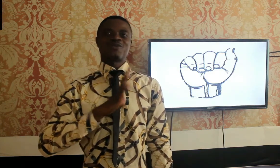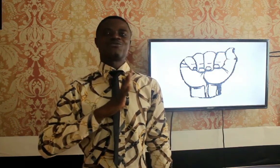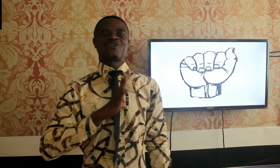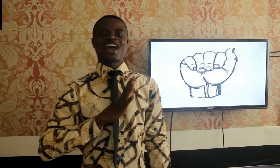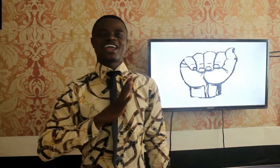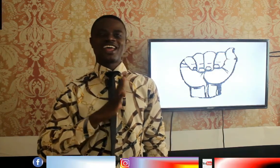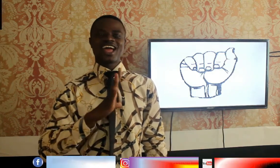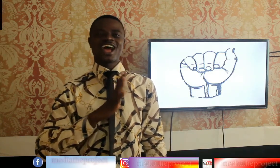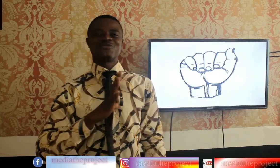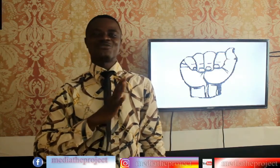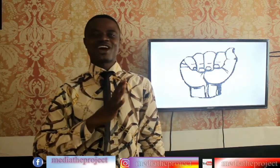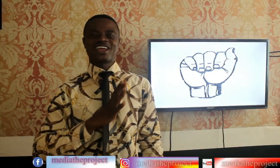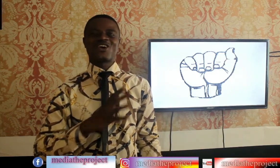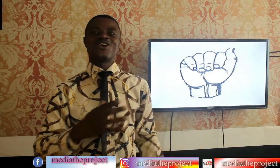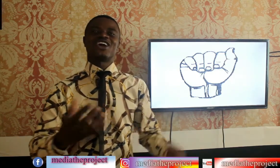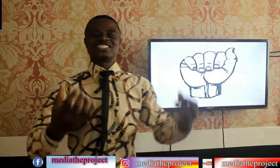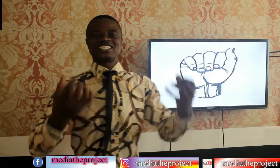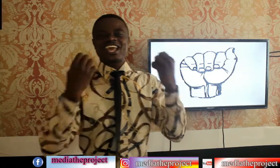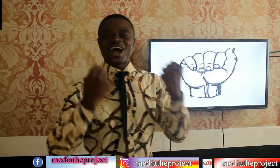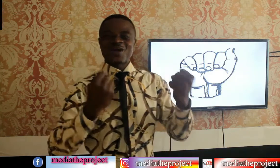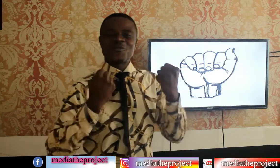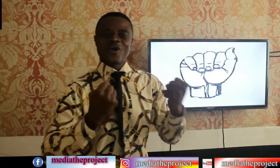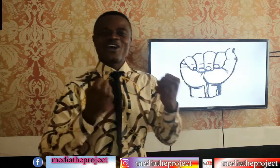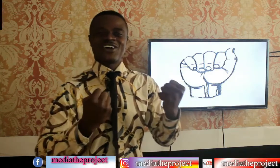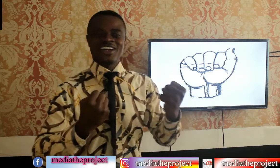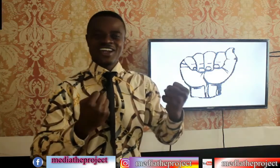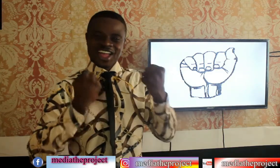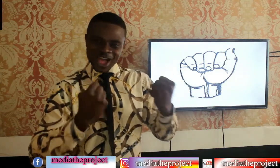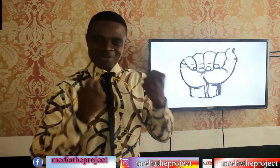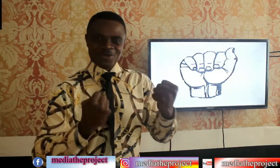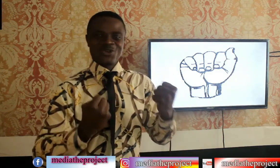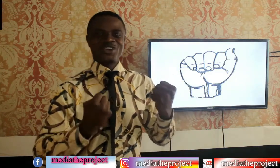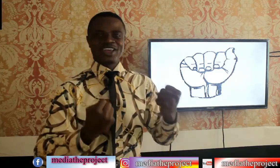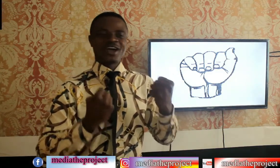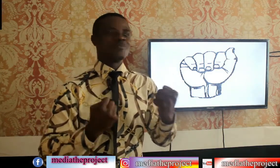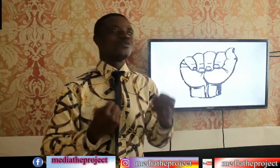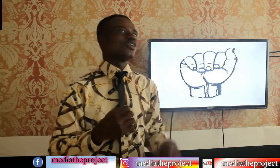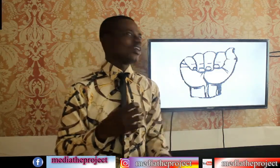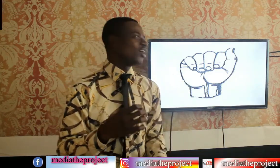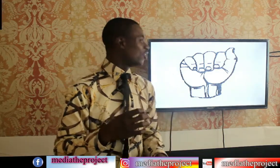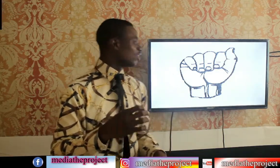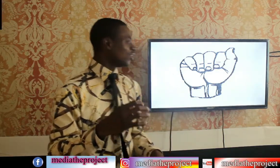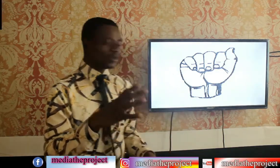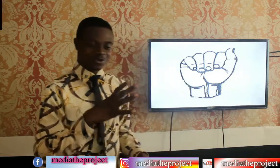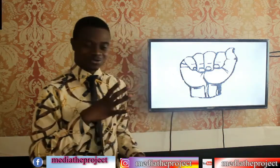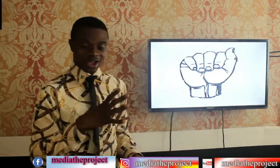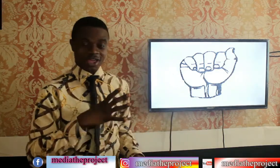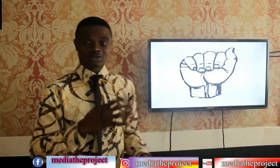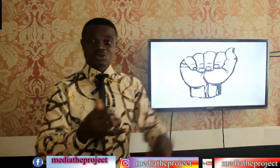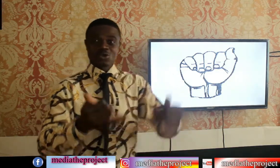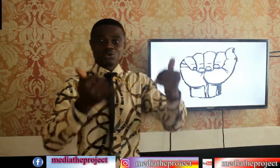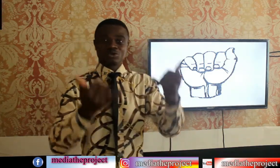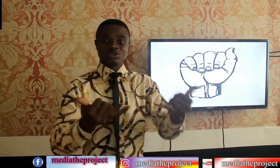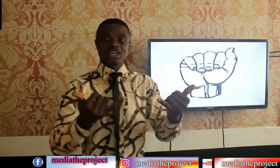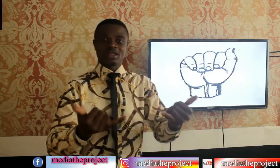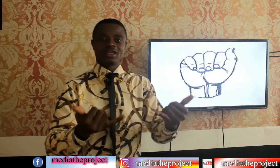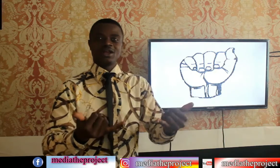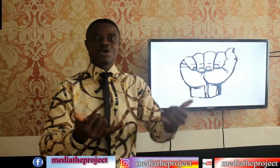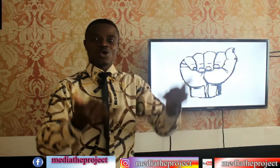I'm fine. I'm fine. Or you can say I'm well. I'm good. I'm good. Okay. Fine. So today